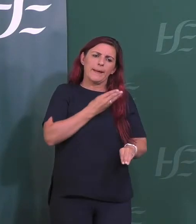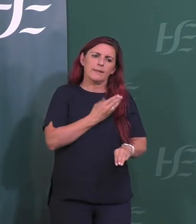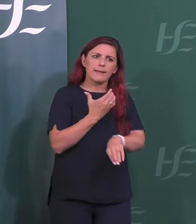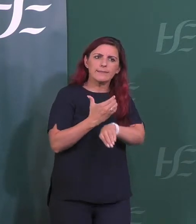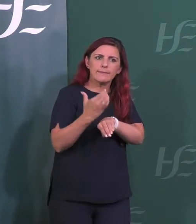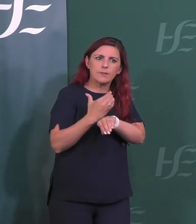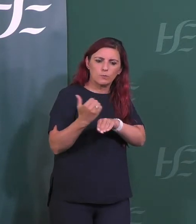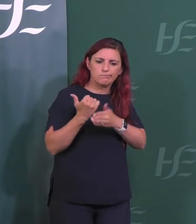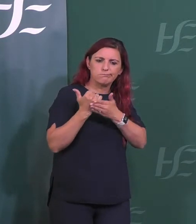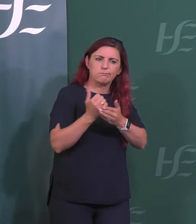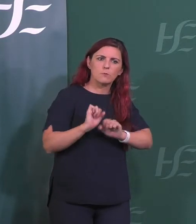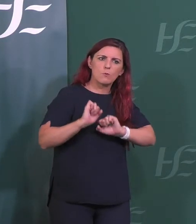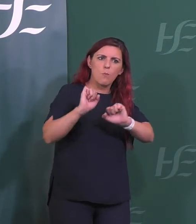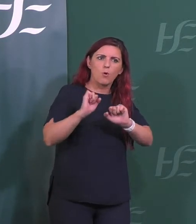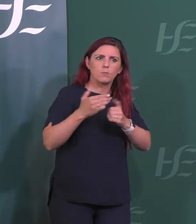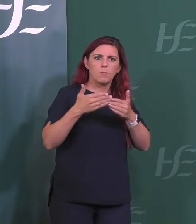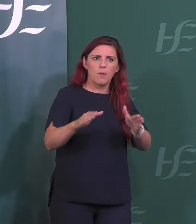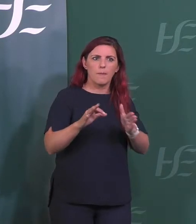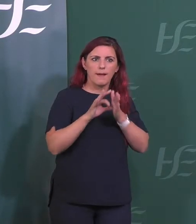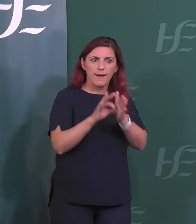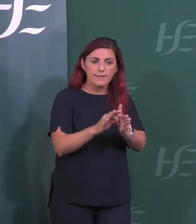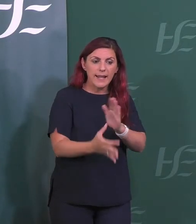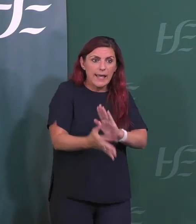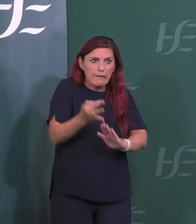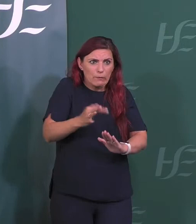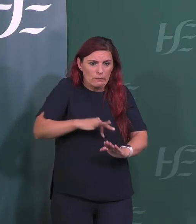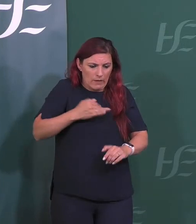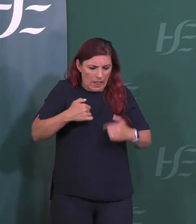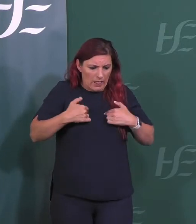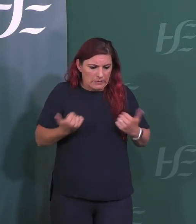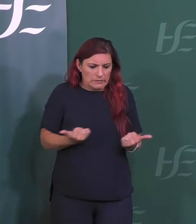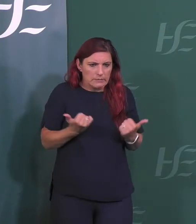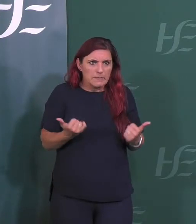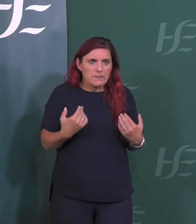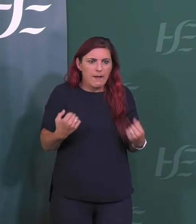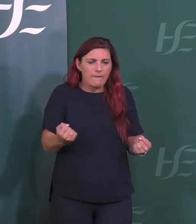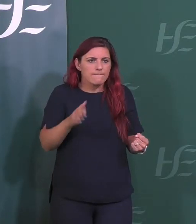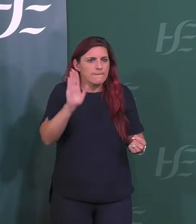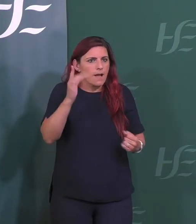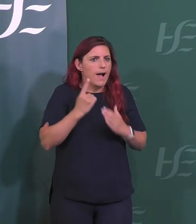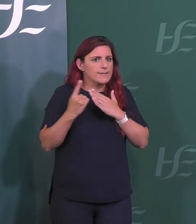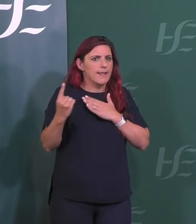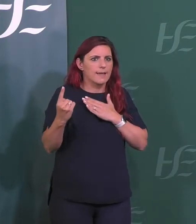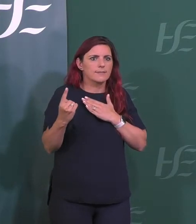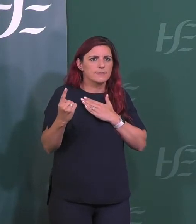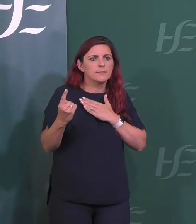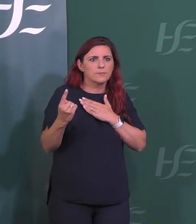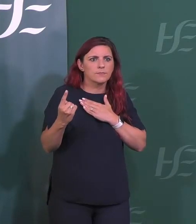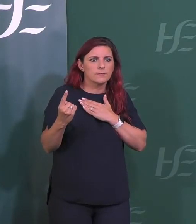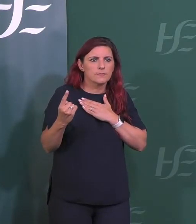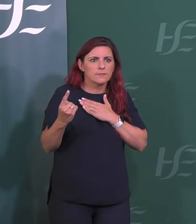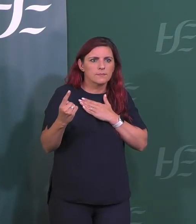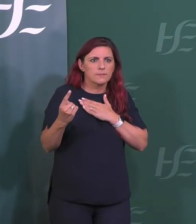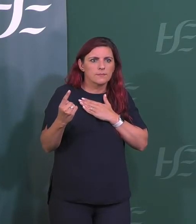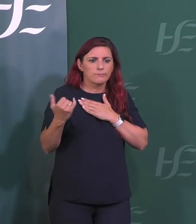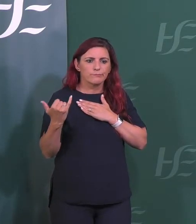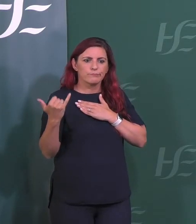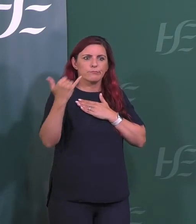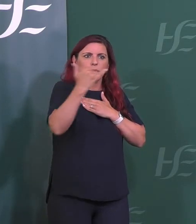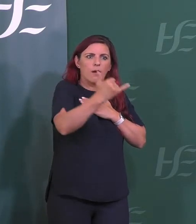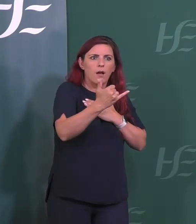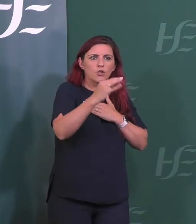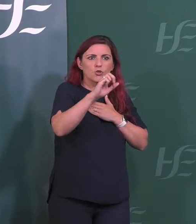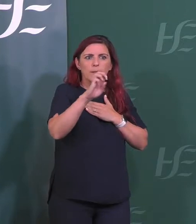guidance, and particularly if you are symptomatic, to please isolate, arrange through your consultation with your